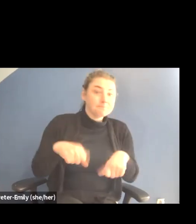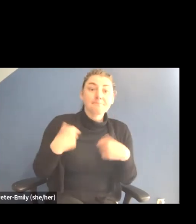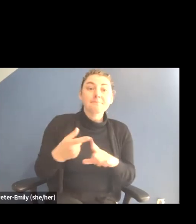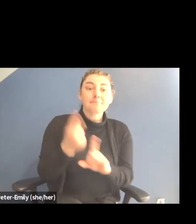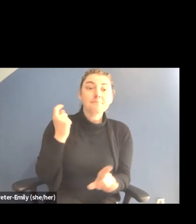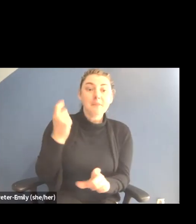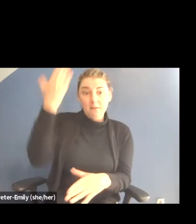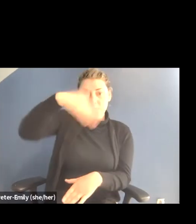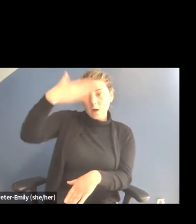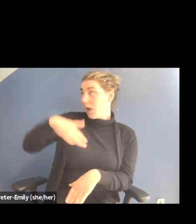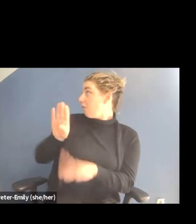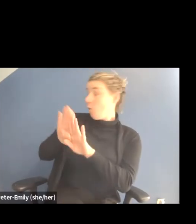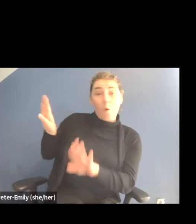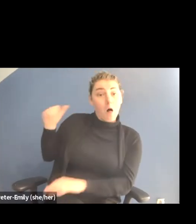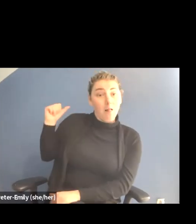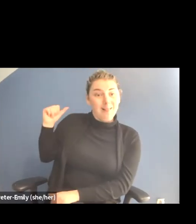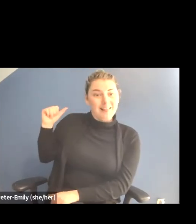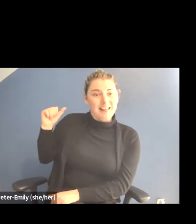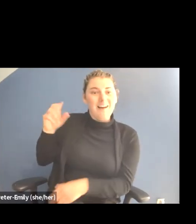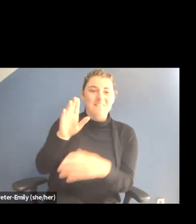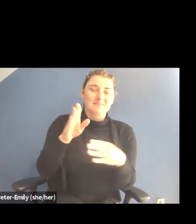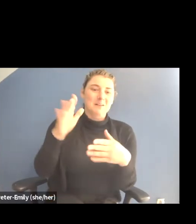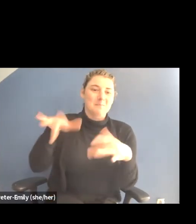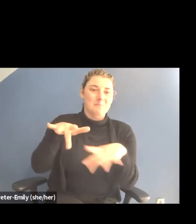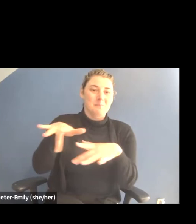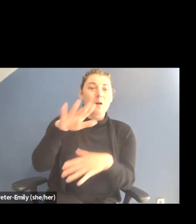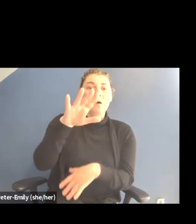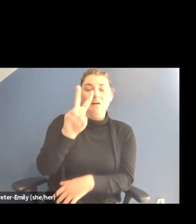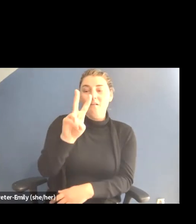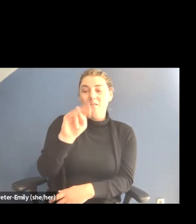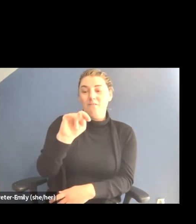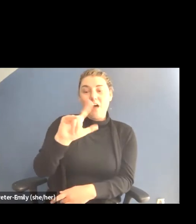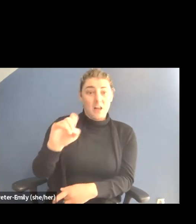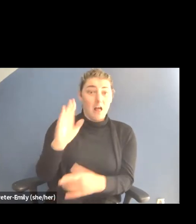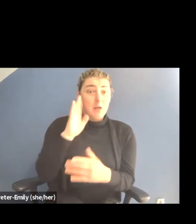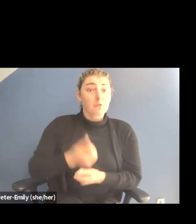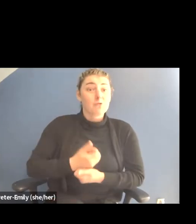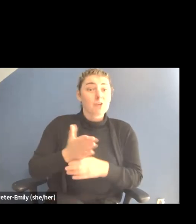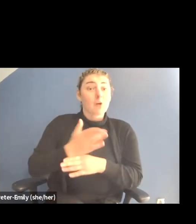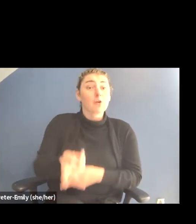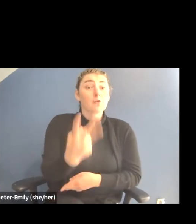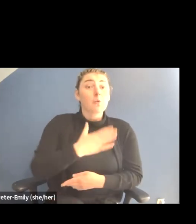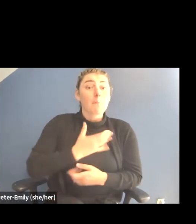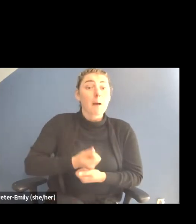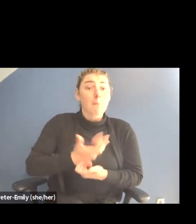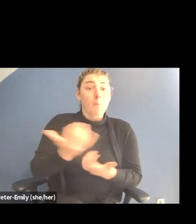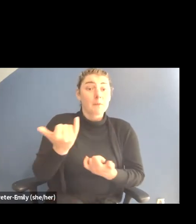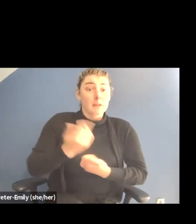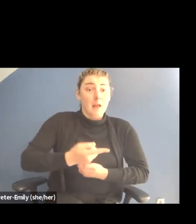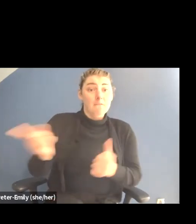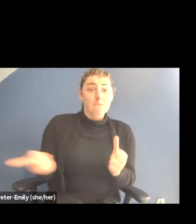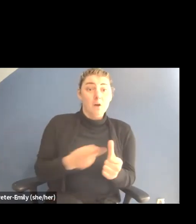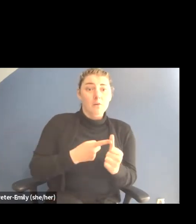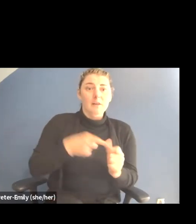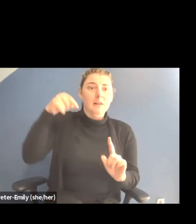of a wall of vinyl. And I'll be sharing two poems with you today. First, this